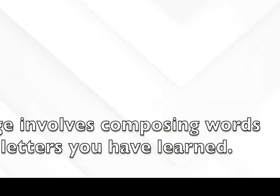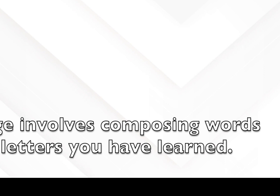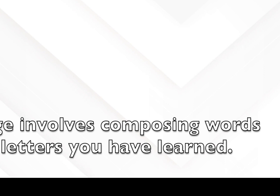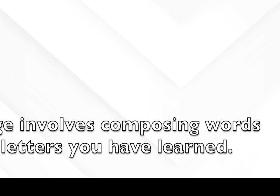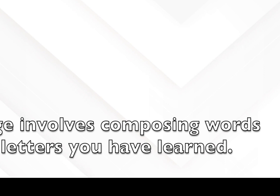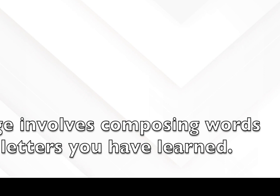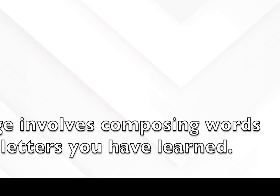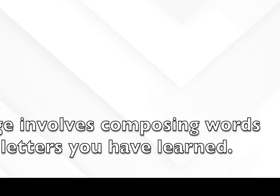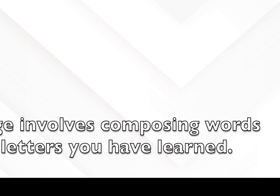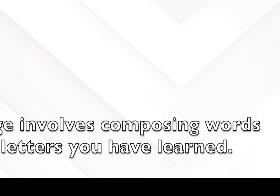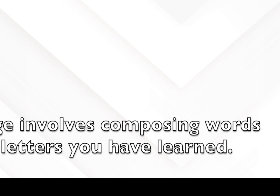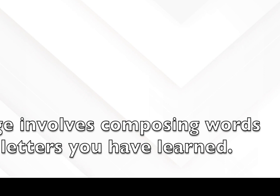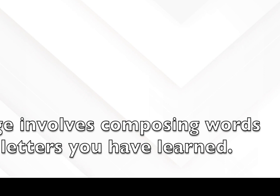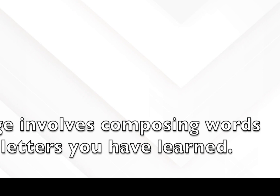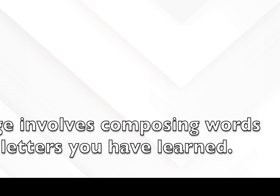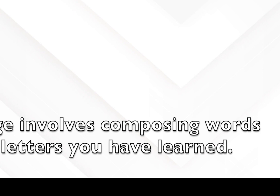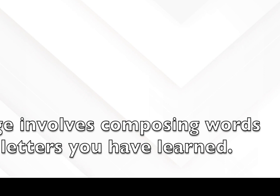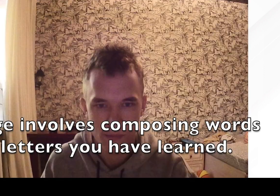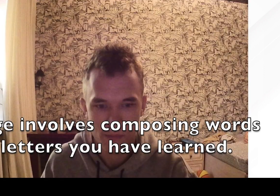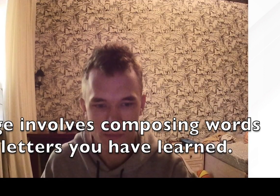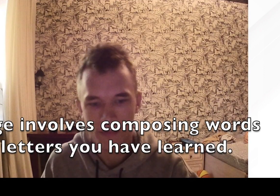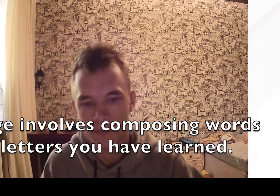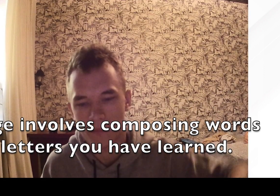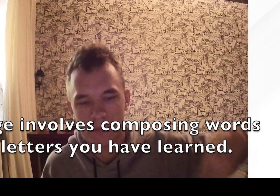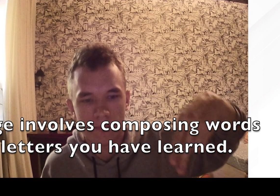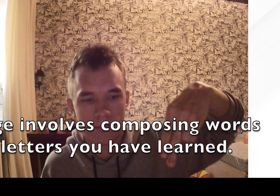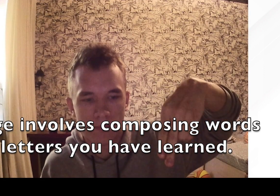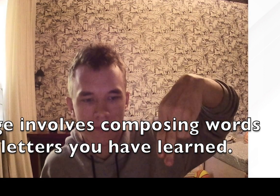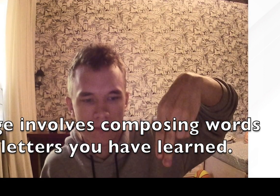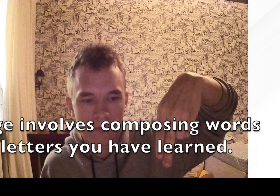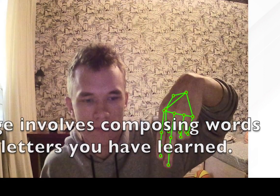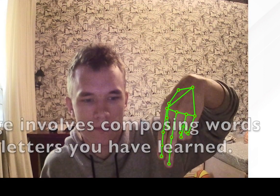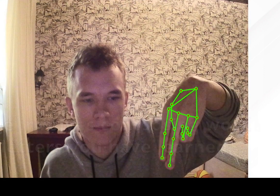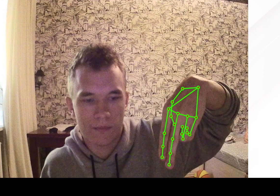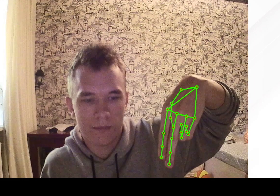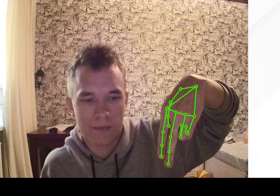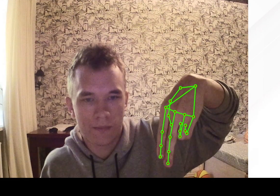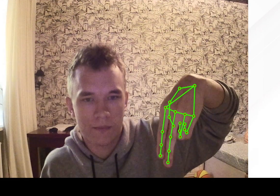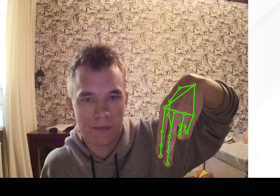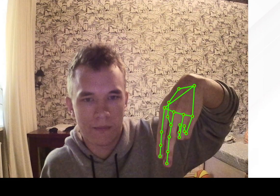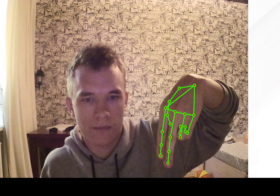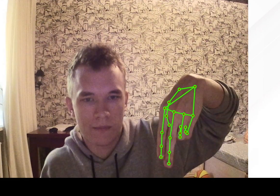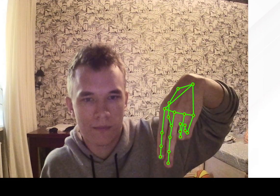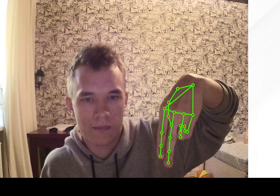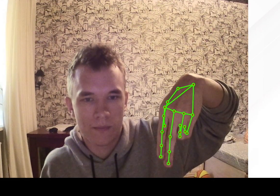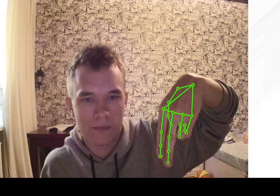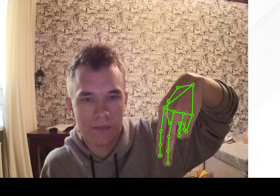involves composing words with the letters you have learned. This stage works as the previous one, but your aim is to